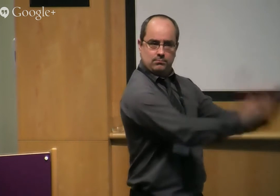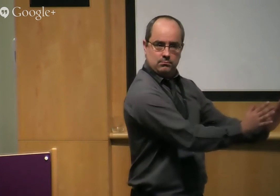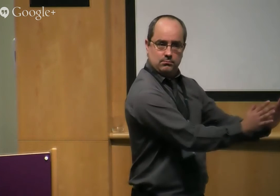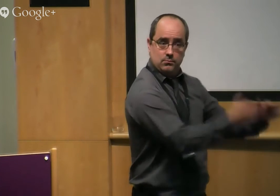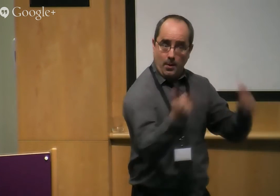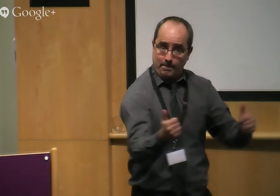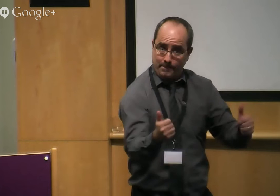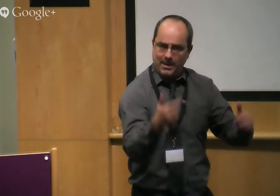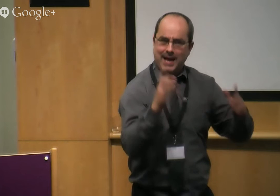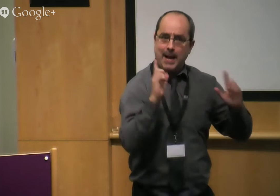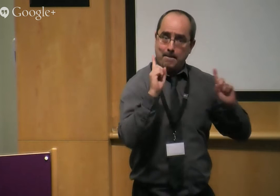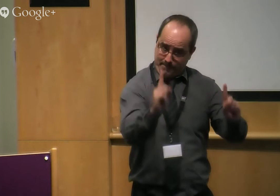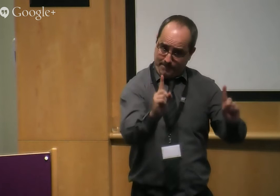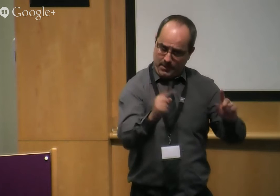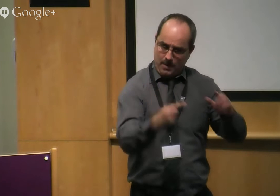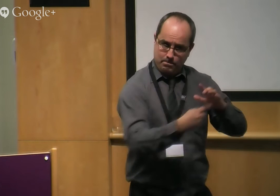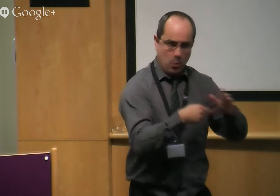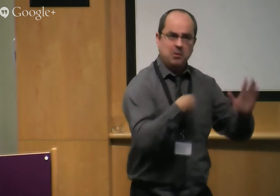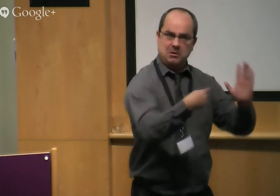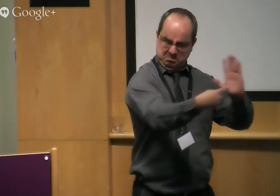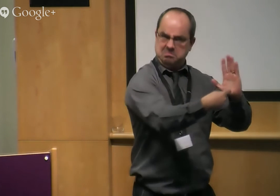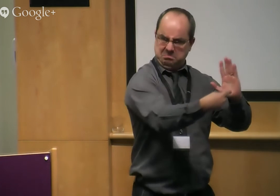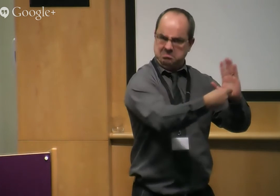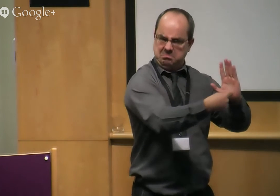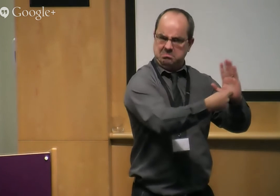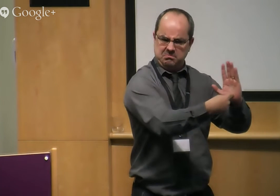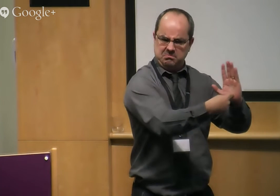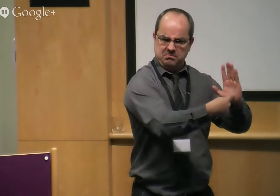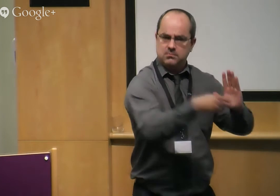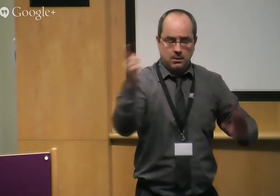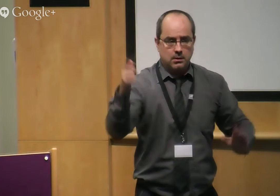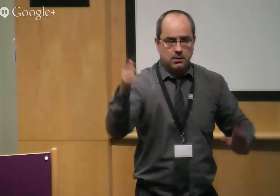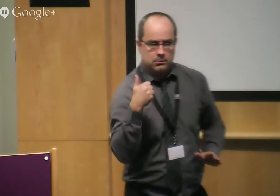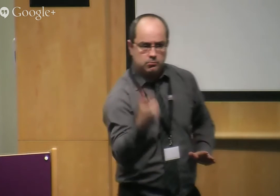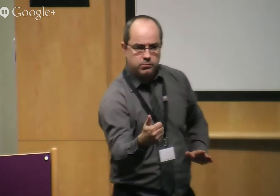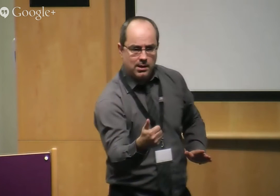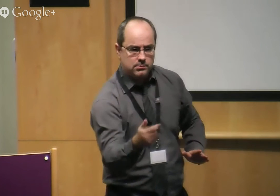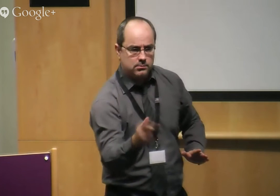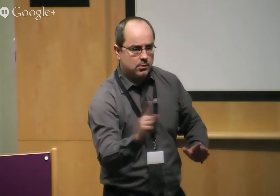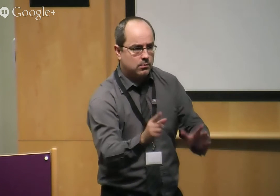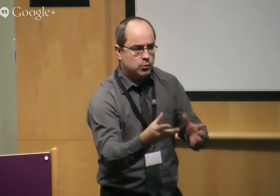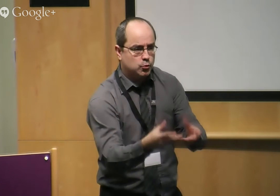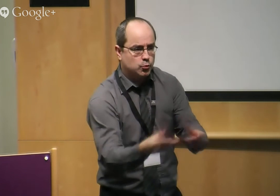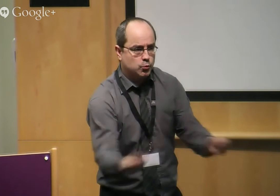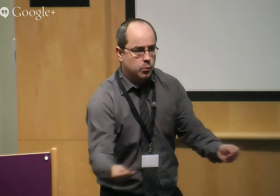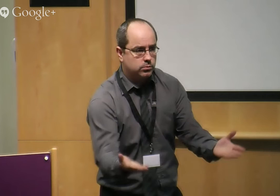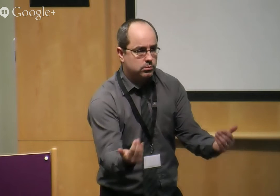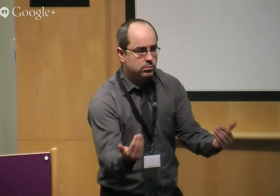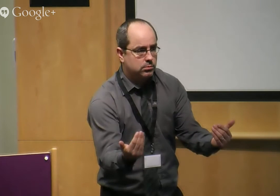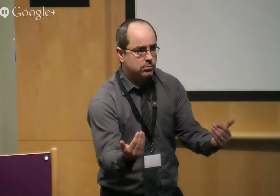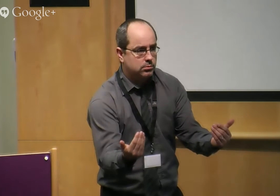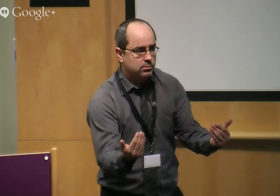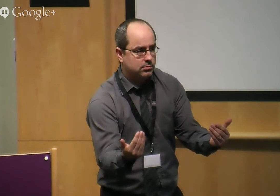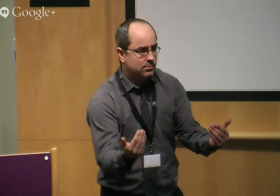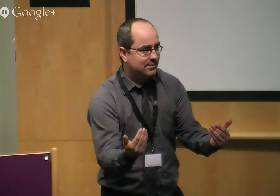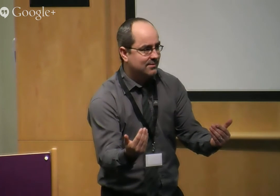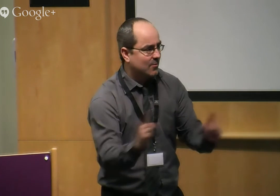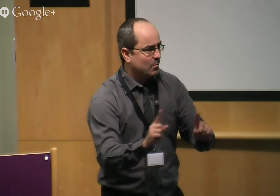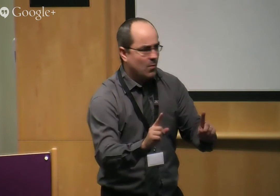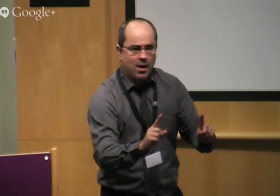that deaf people have in health services in local councils. So it's really important to have that report. But what